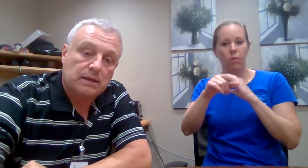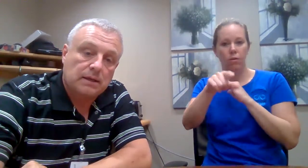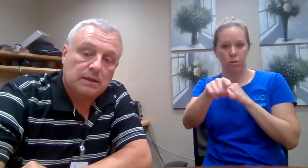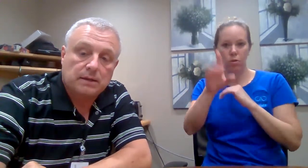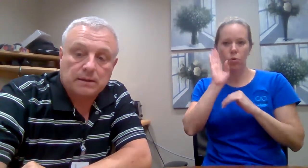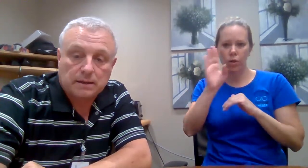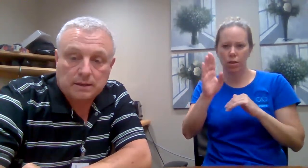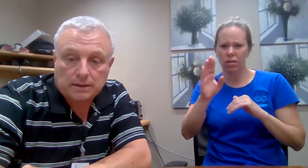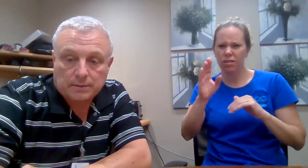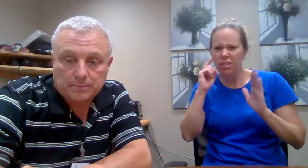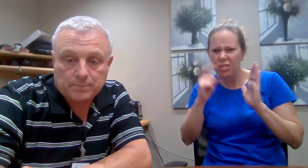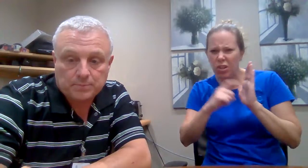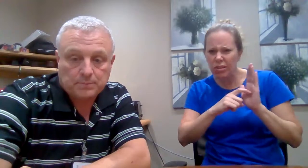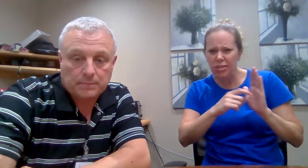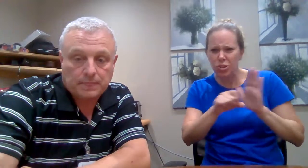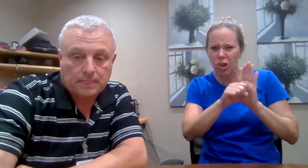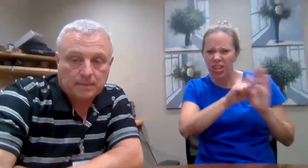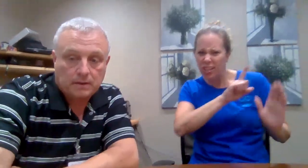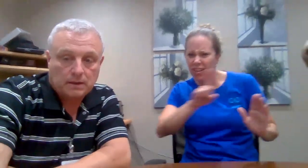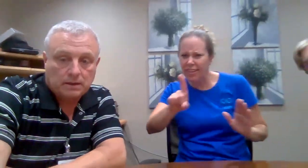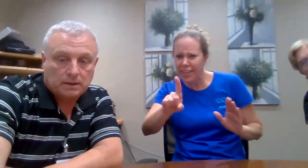can